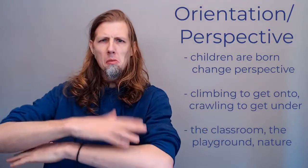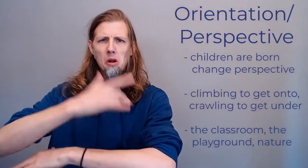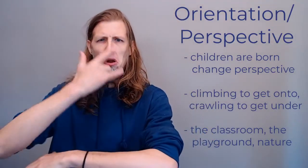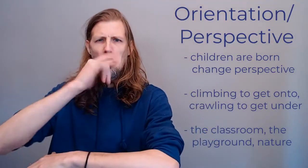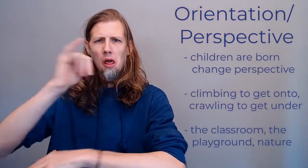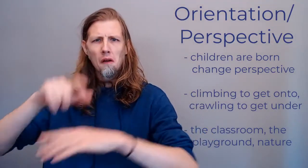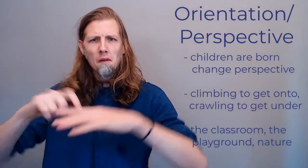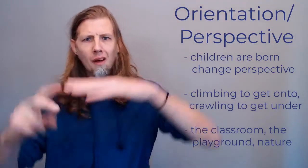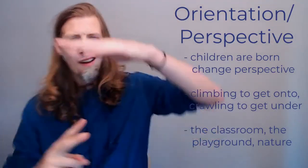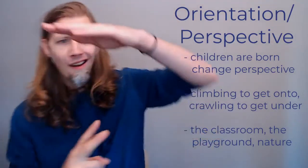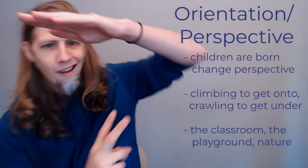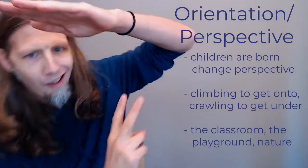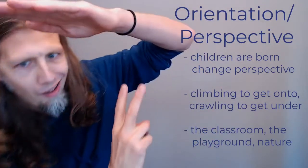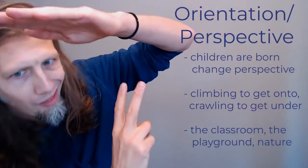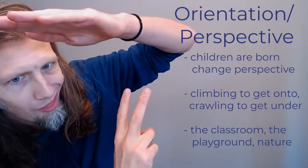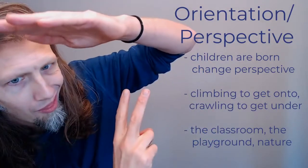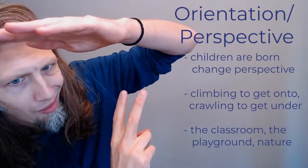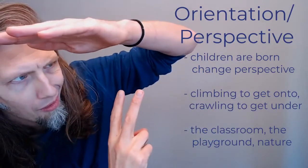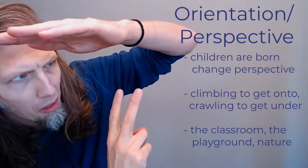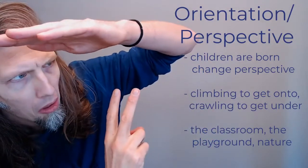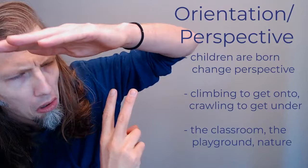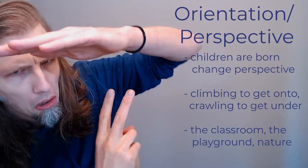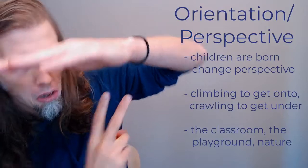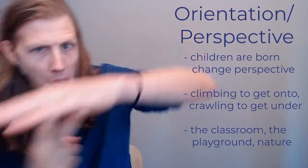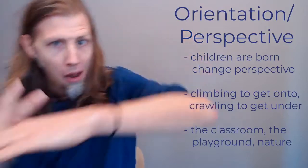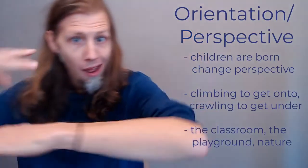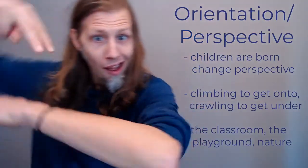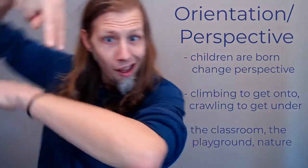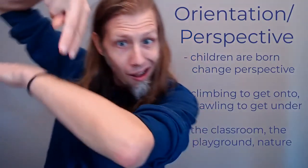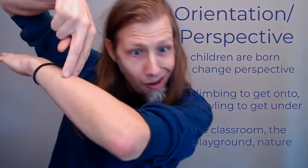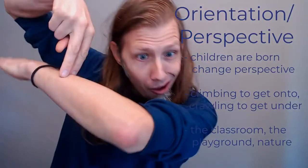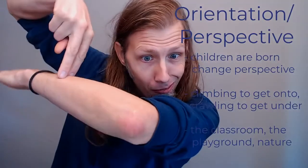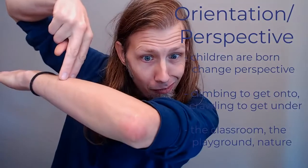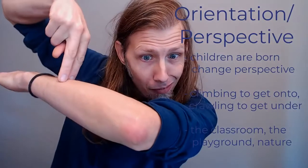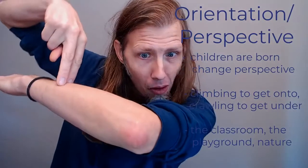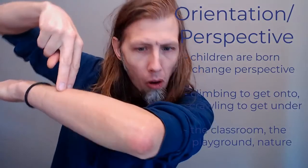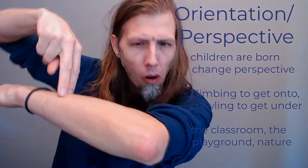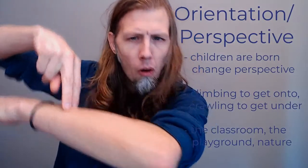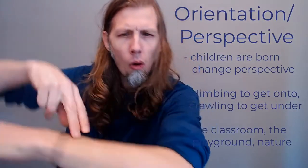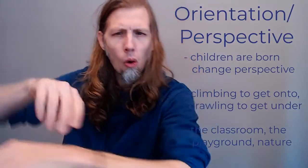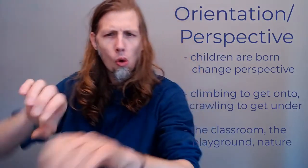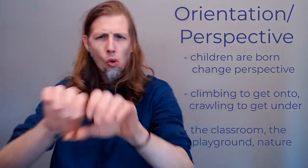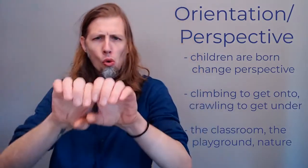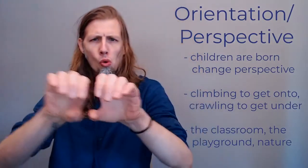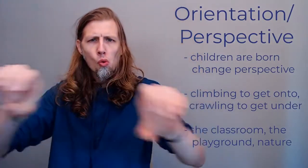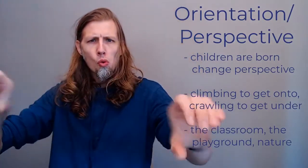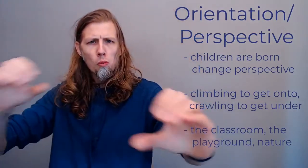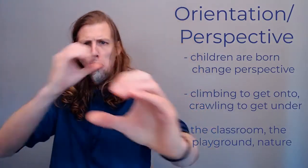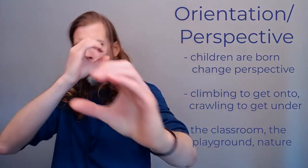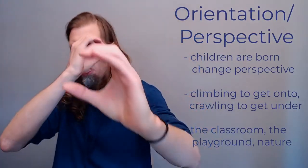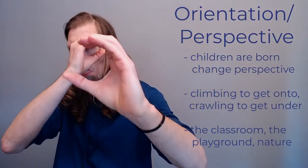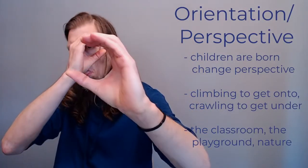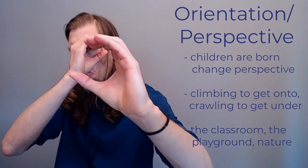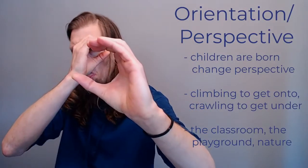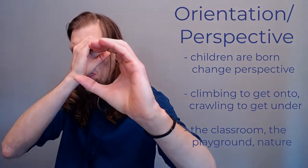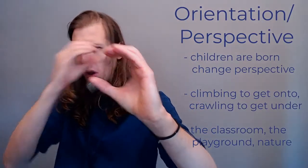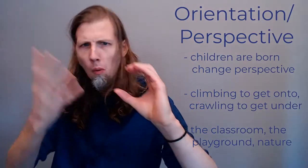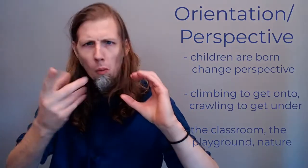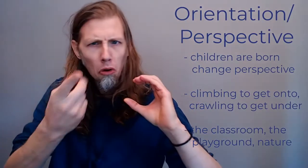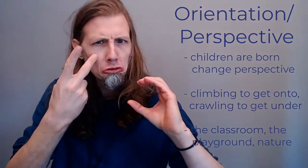table looks very different from below than it does from directly above. Viewing things through a hole or tube of